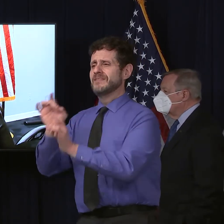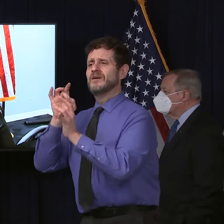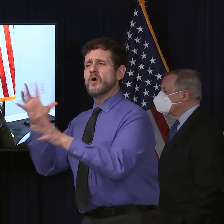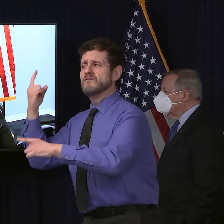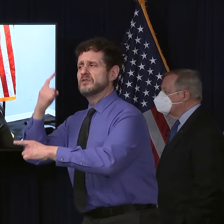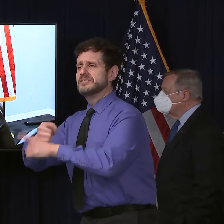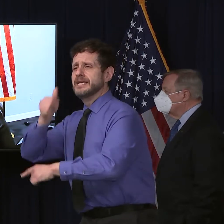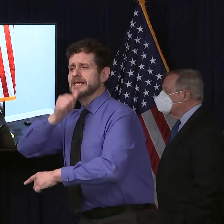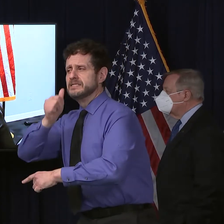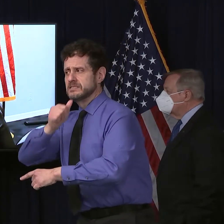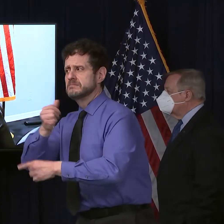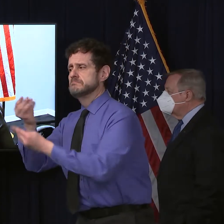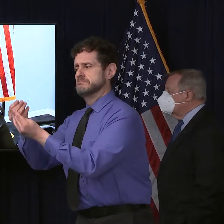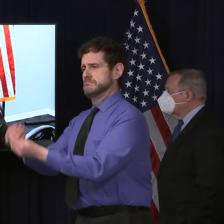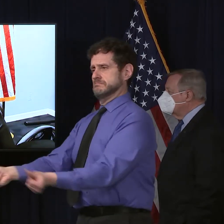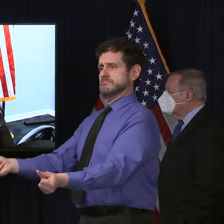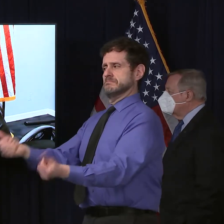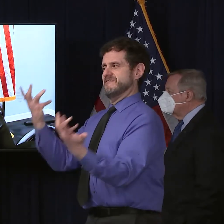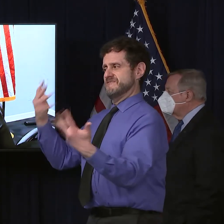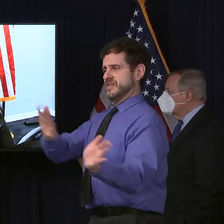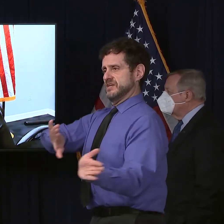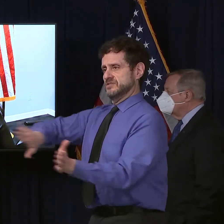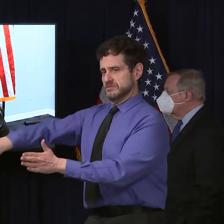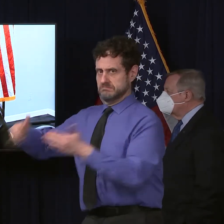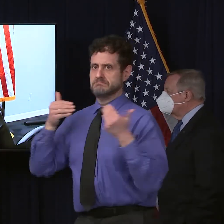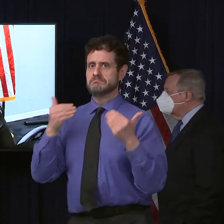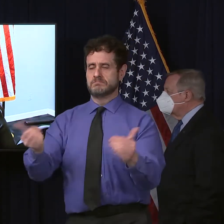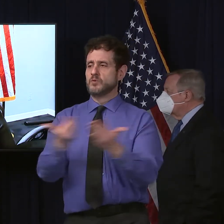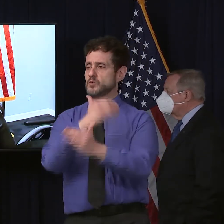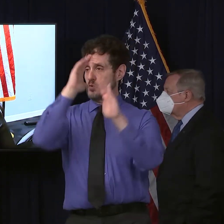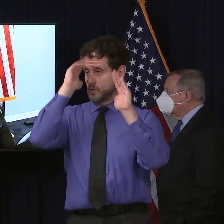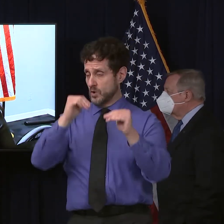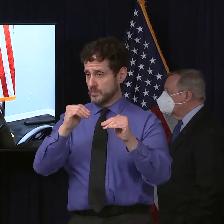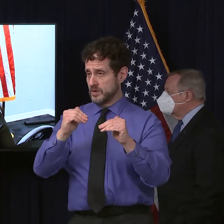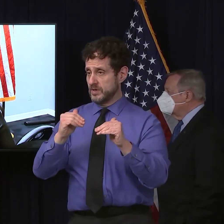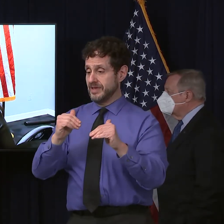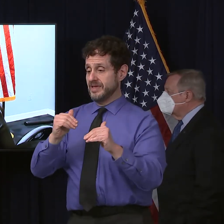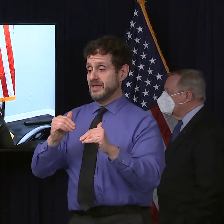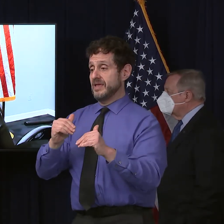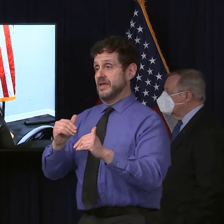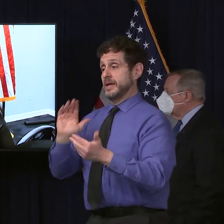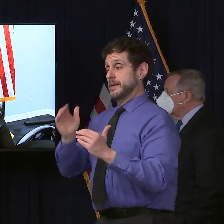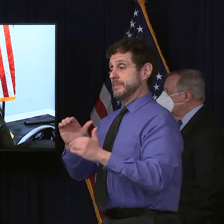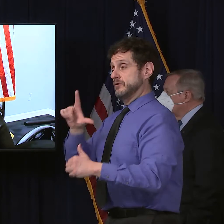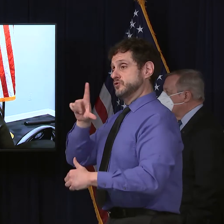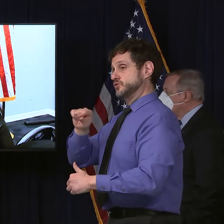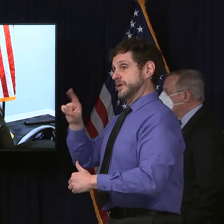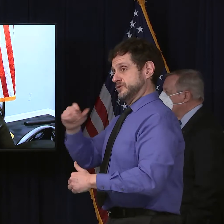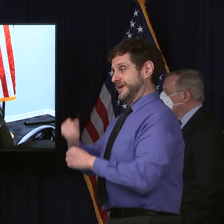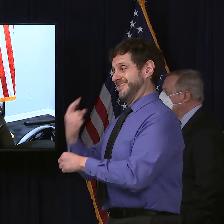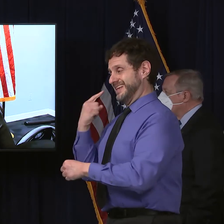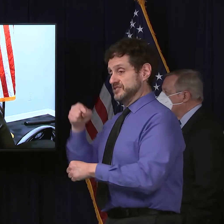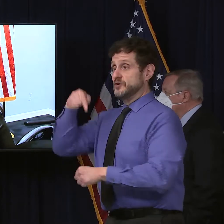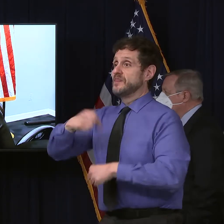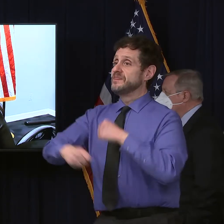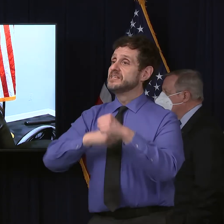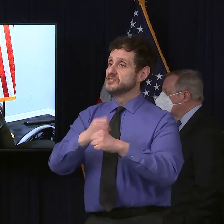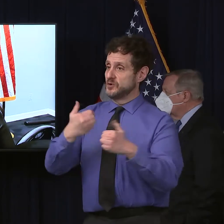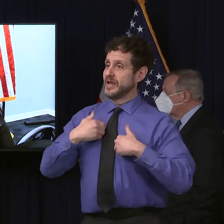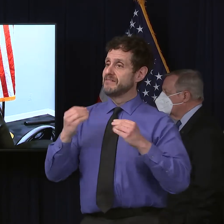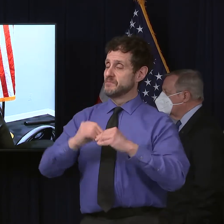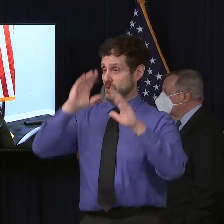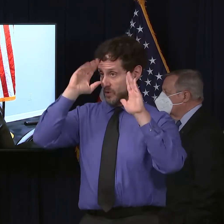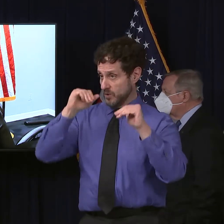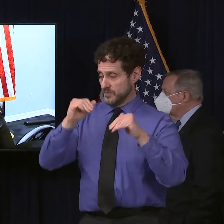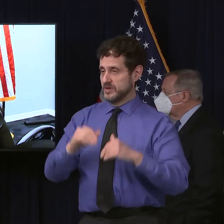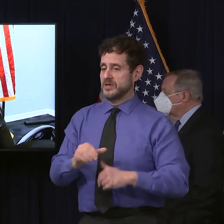past, a step towards making sure that unlike 2020, this year is filled with more hope than heartbreak. Senator Durbin and